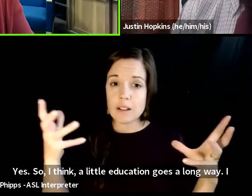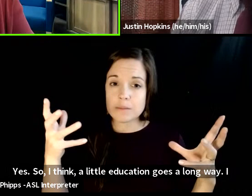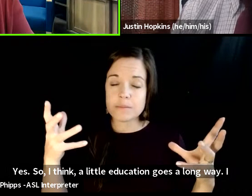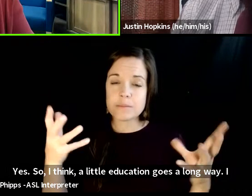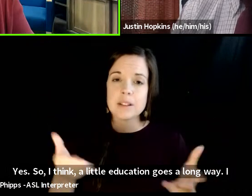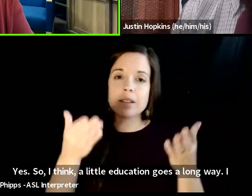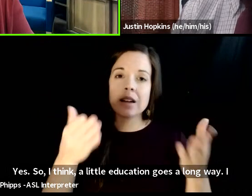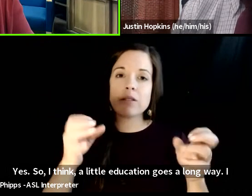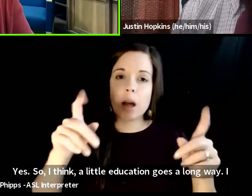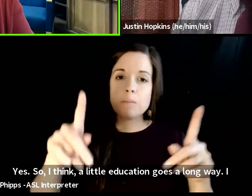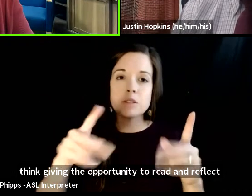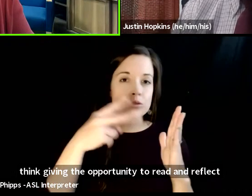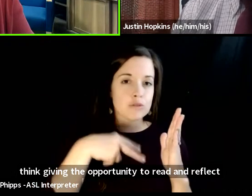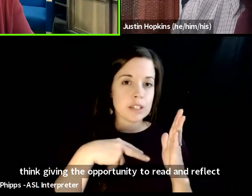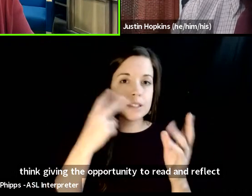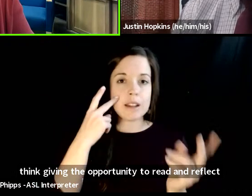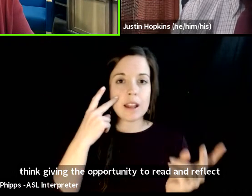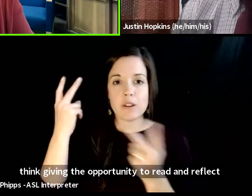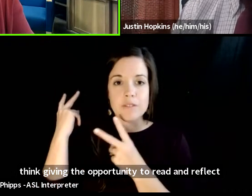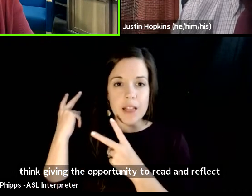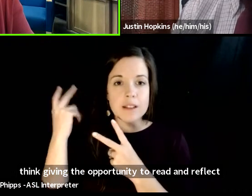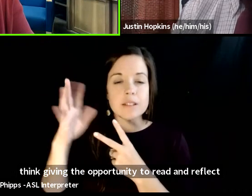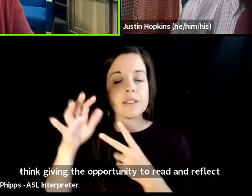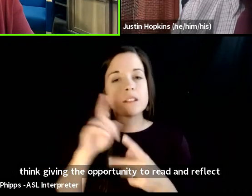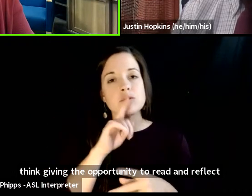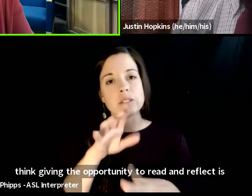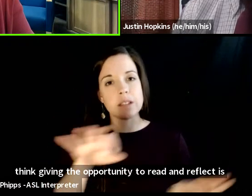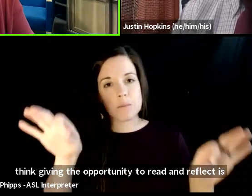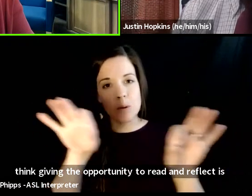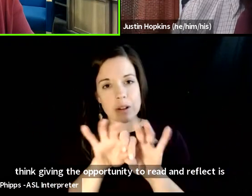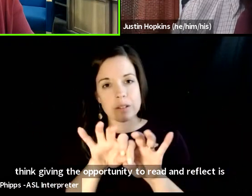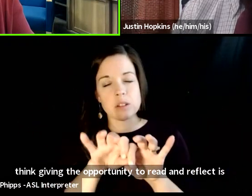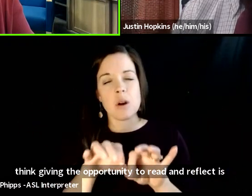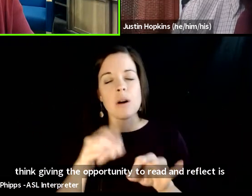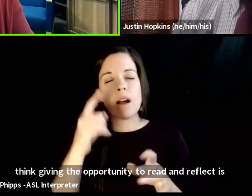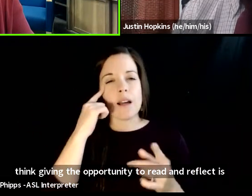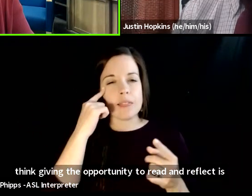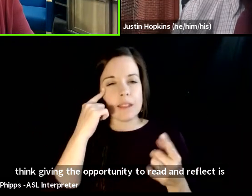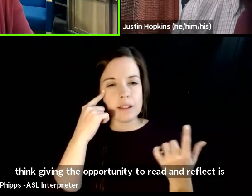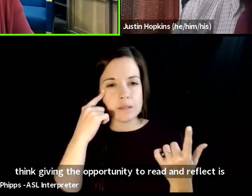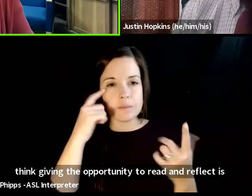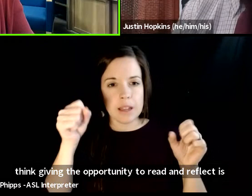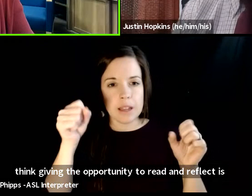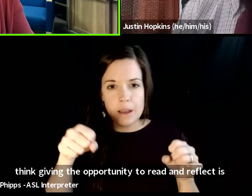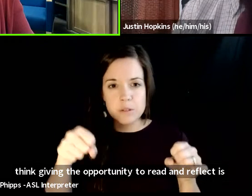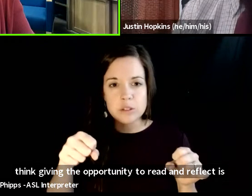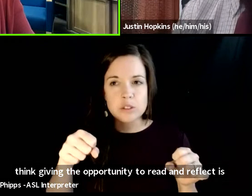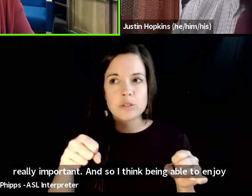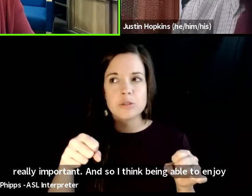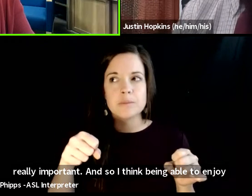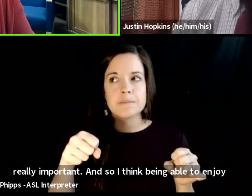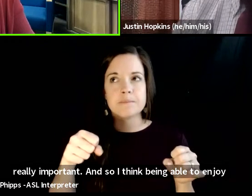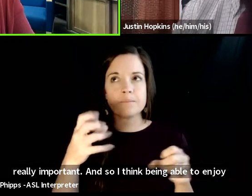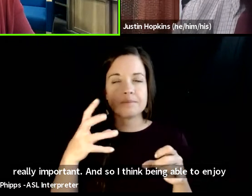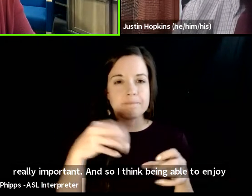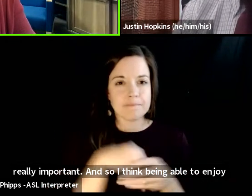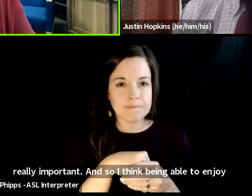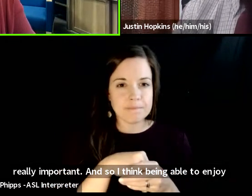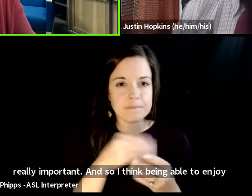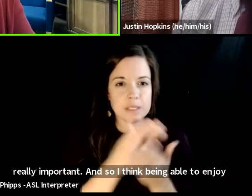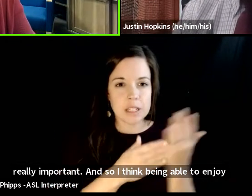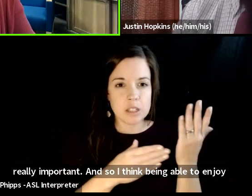opportunity to read and reflect is really important. And so I think being able to include some of